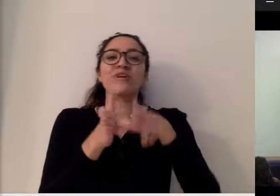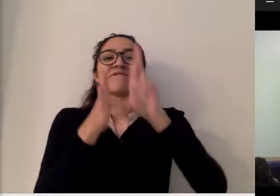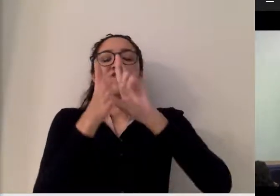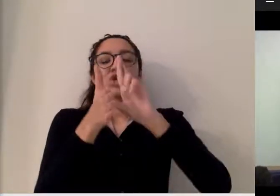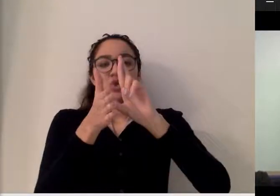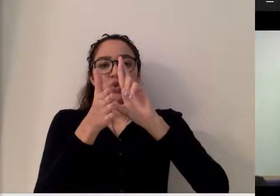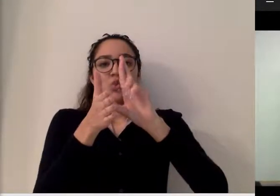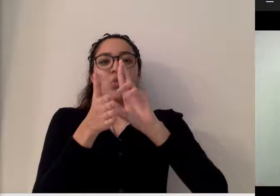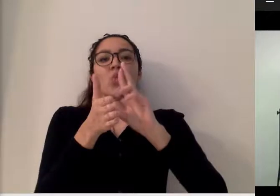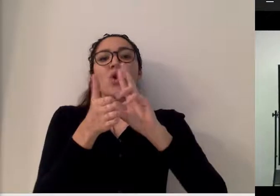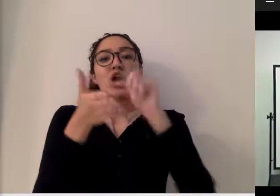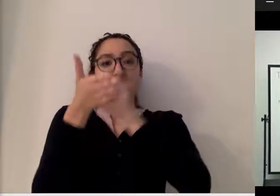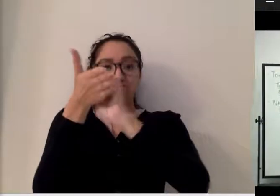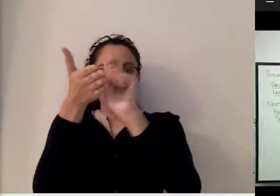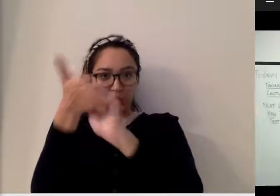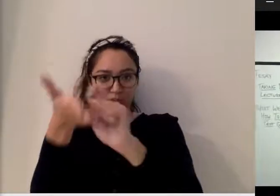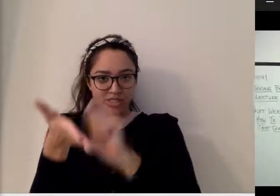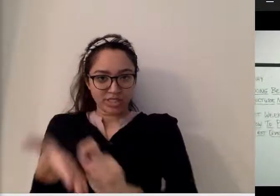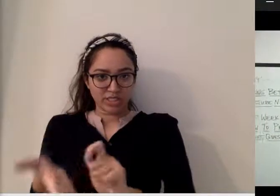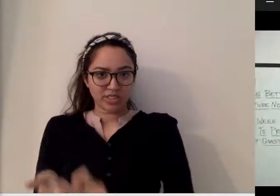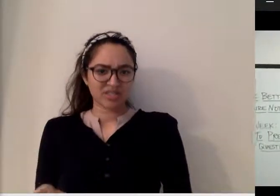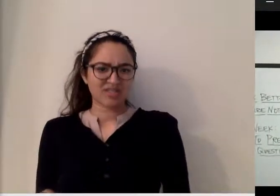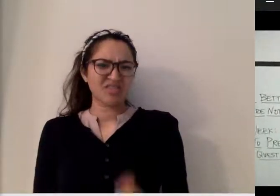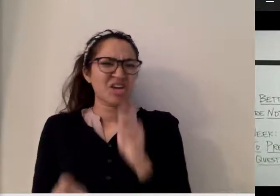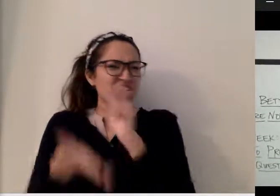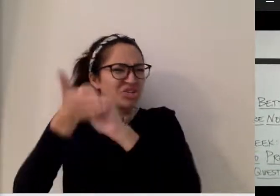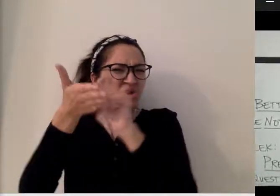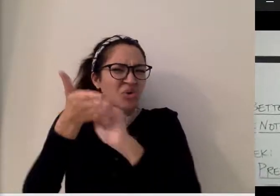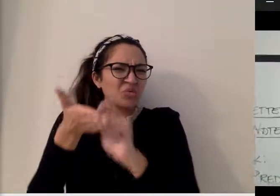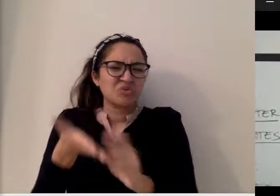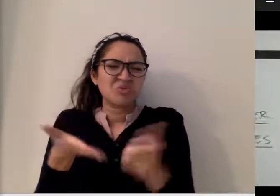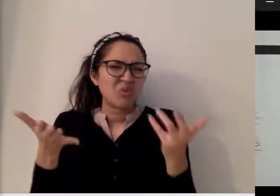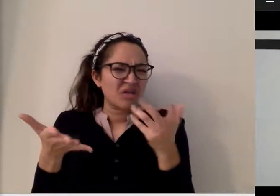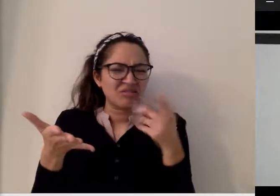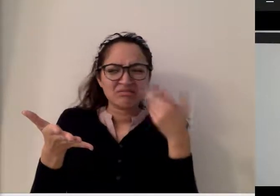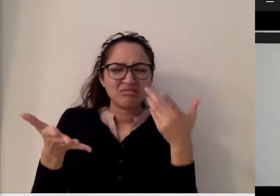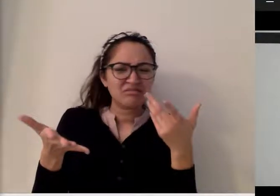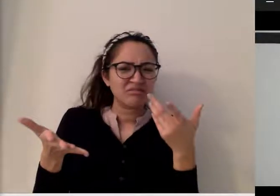And what notes are we talking about here?